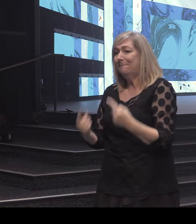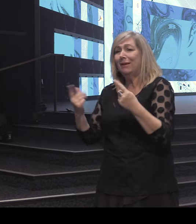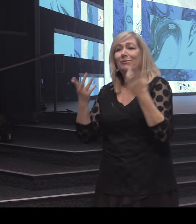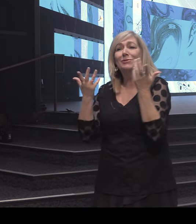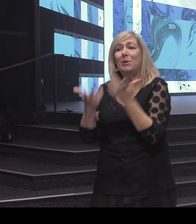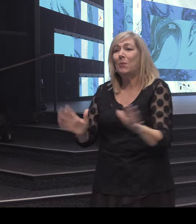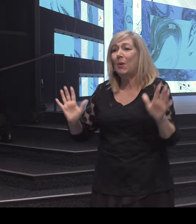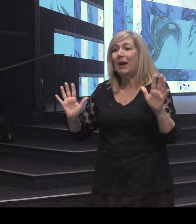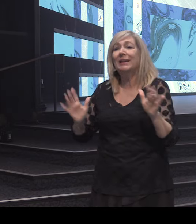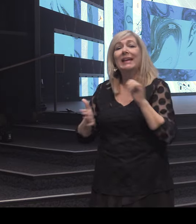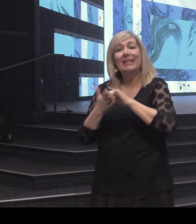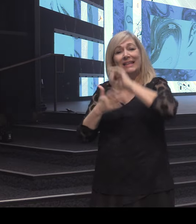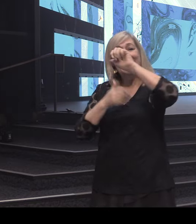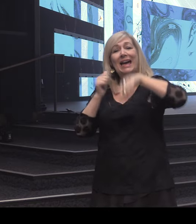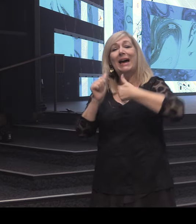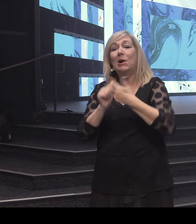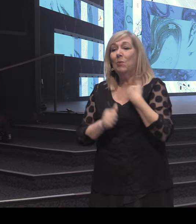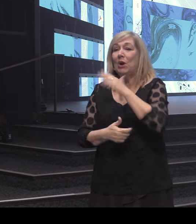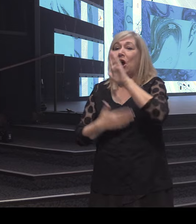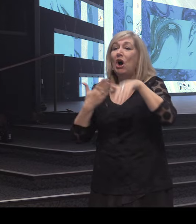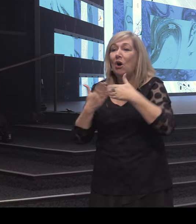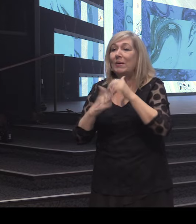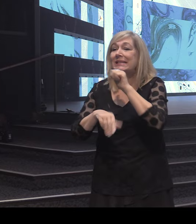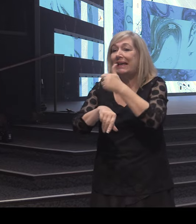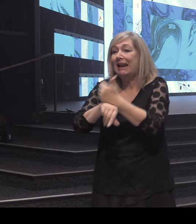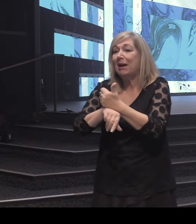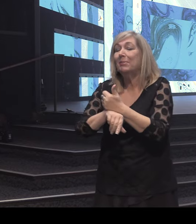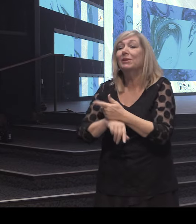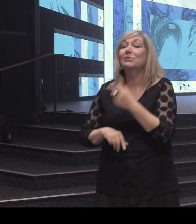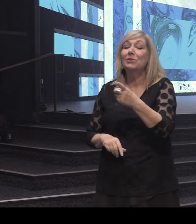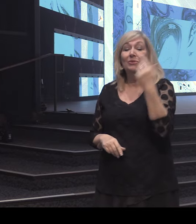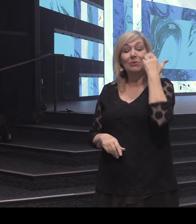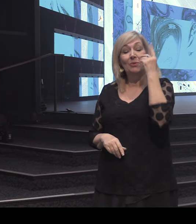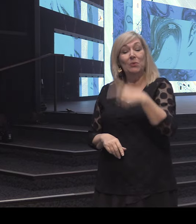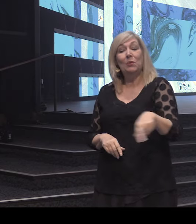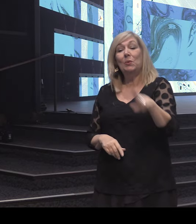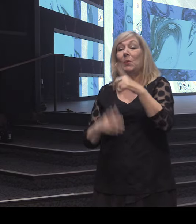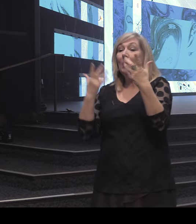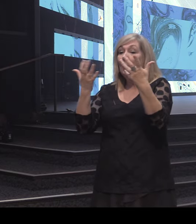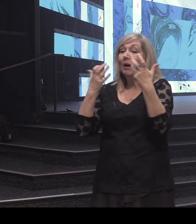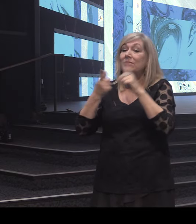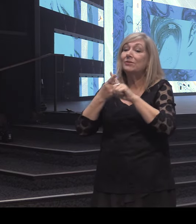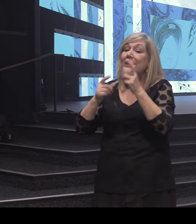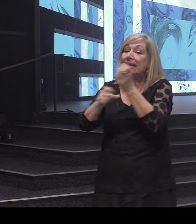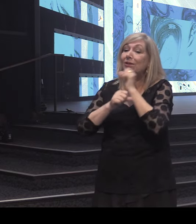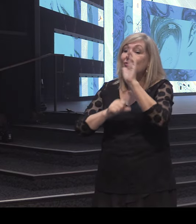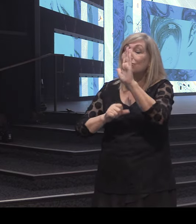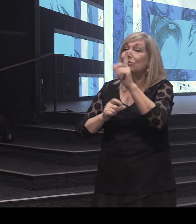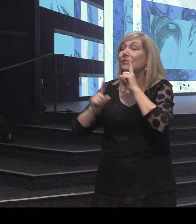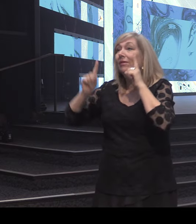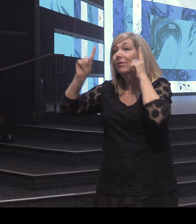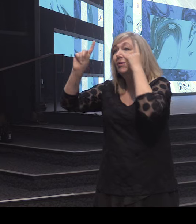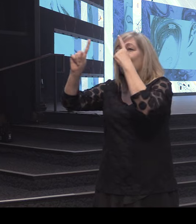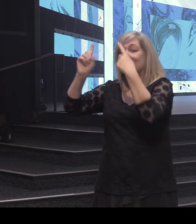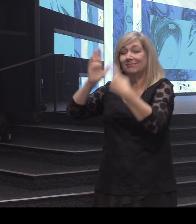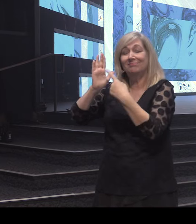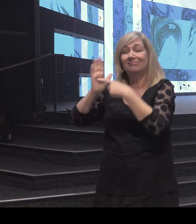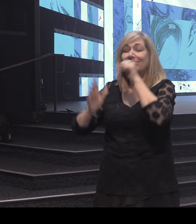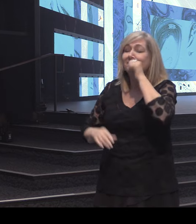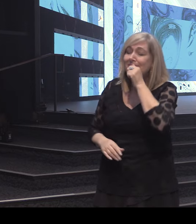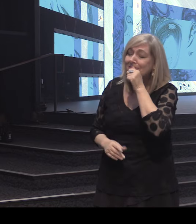the way we're all set up. And this means that if you want to reach your physical goals, you will come to a point where